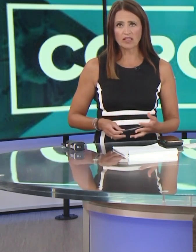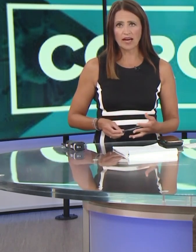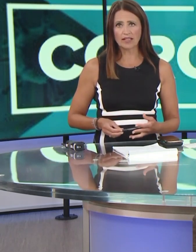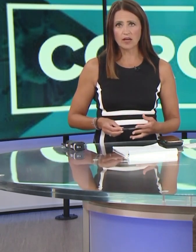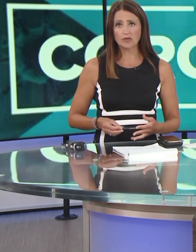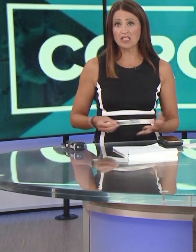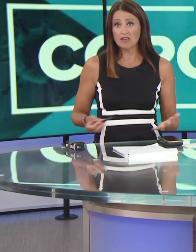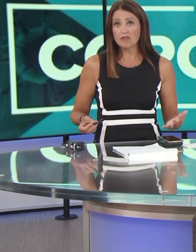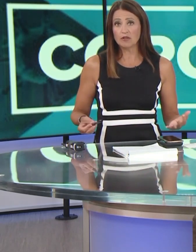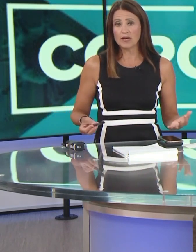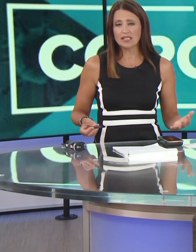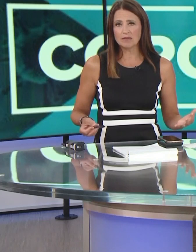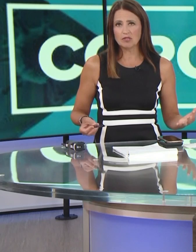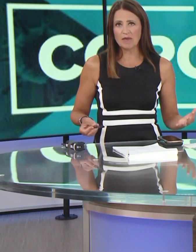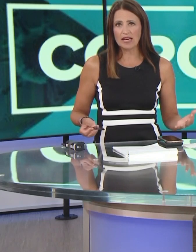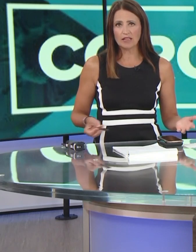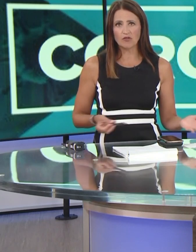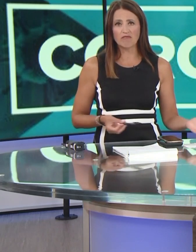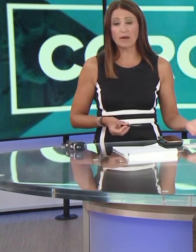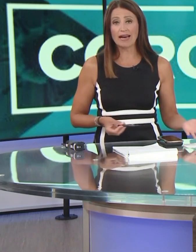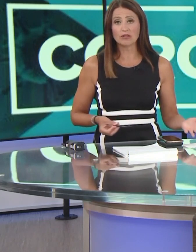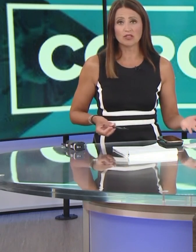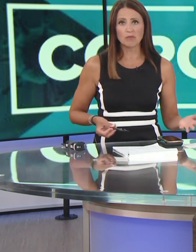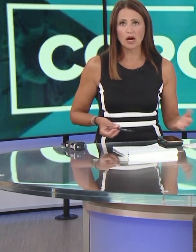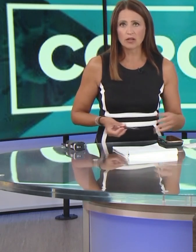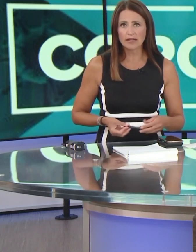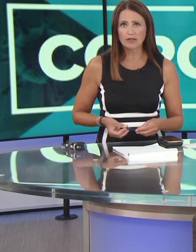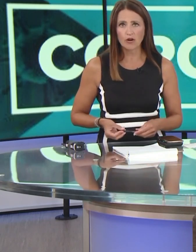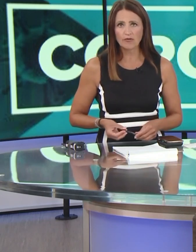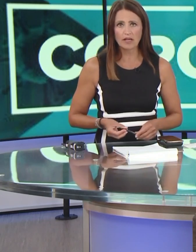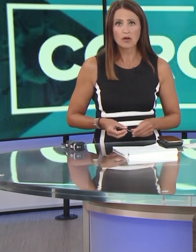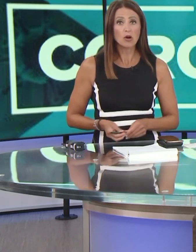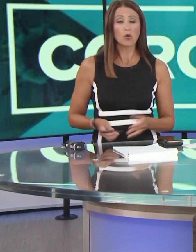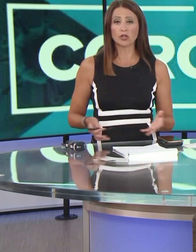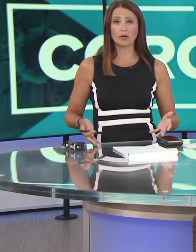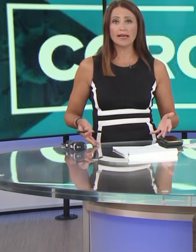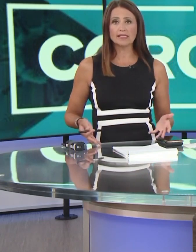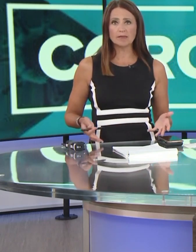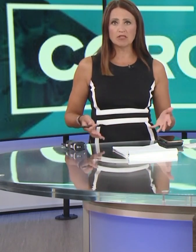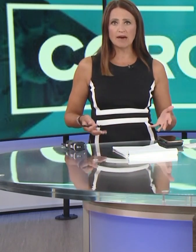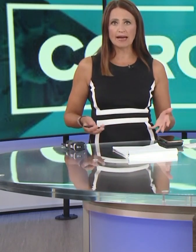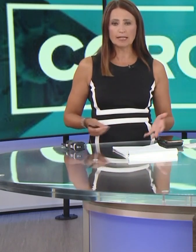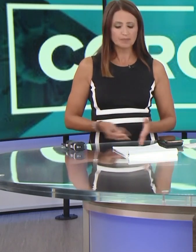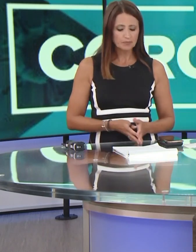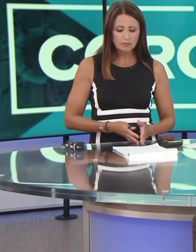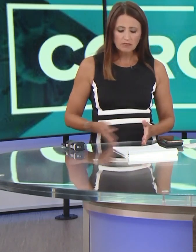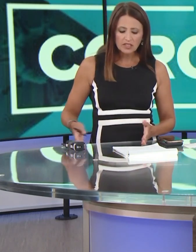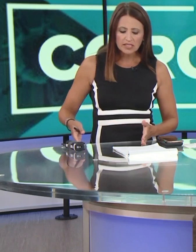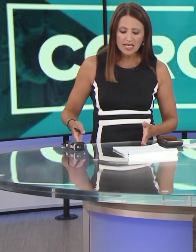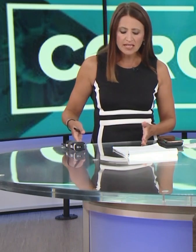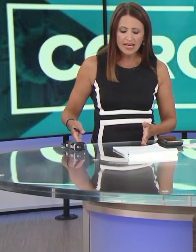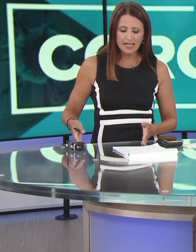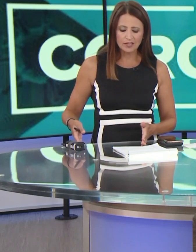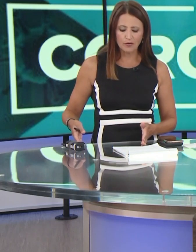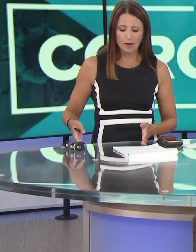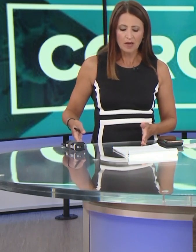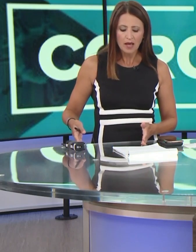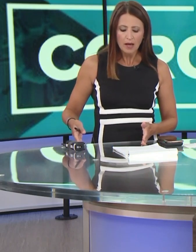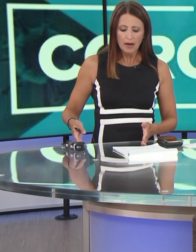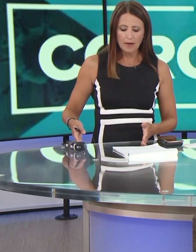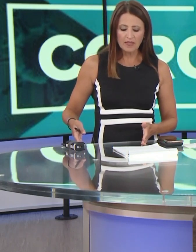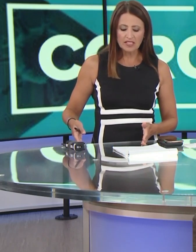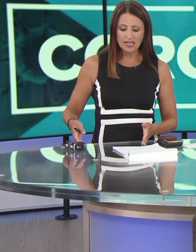you are diagnosed, even if you're asymptomatic. If you have mild to moderate COVID or you're asymptomatic, 10 days